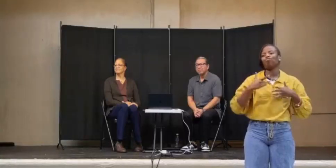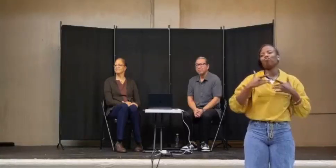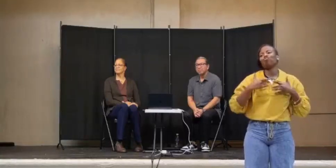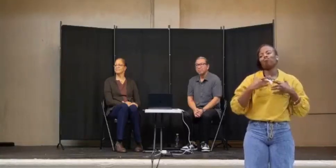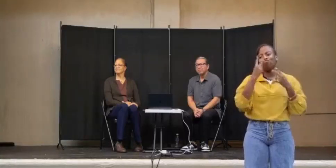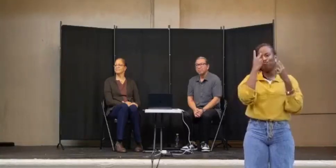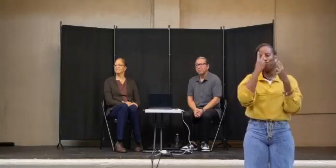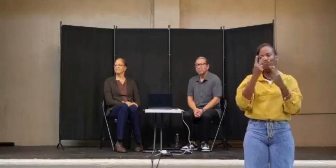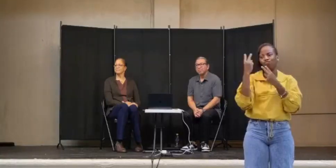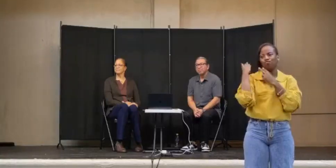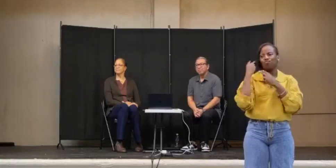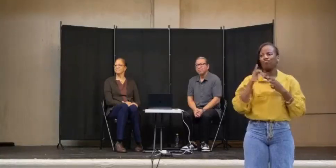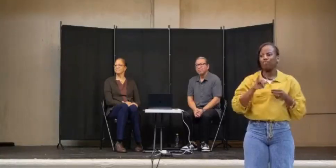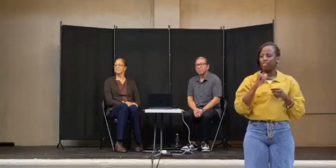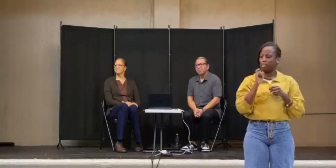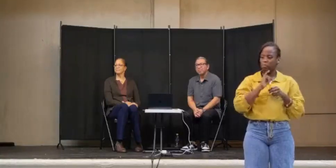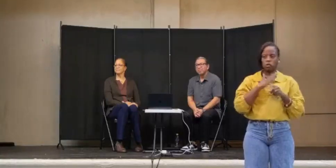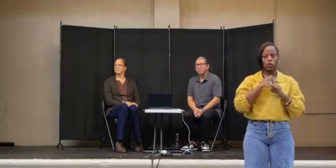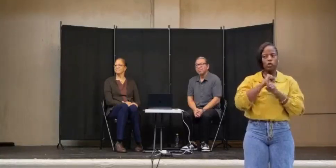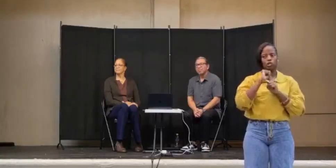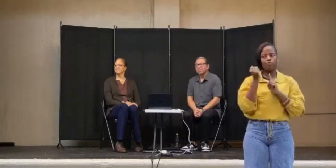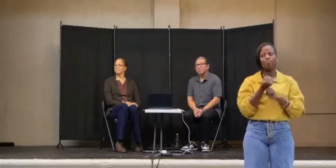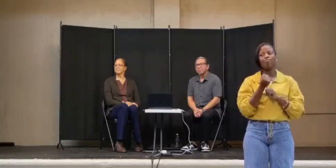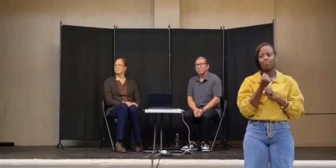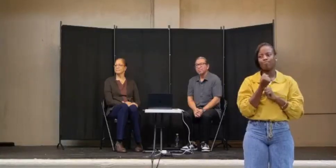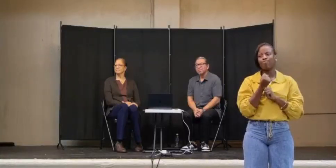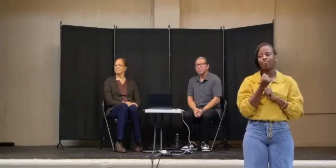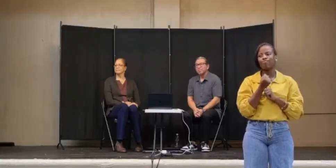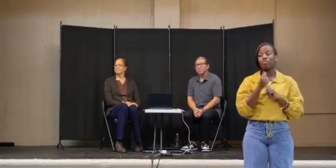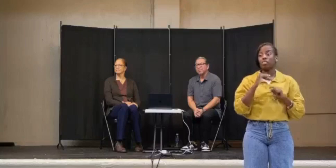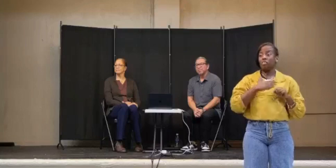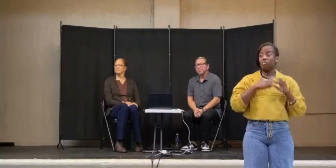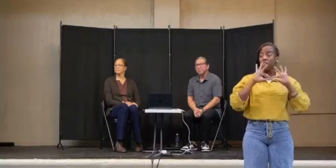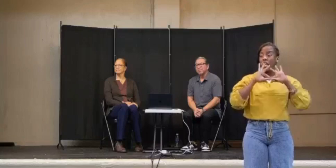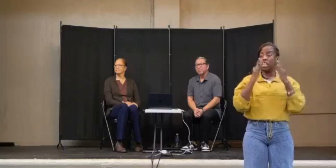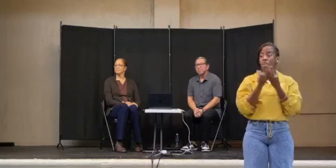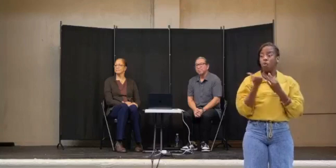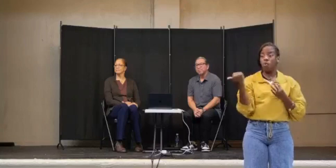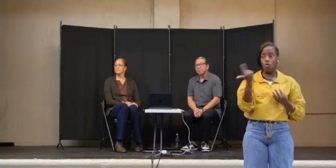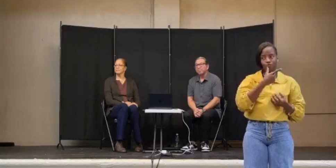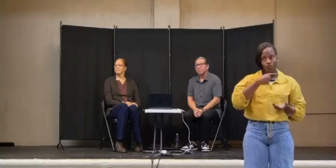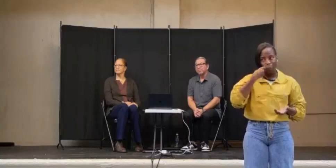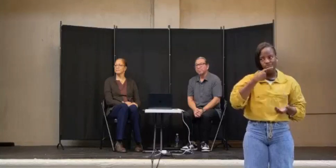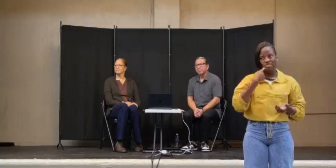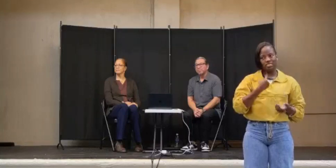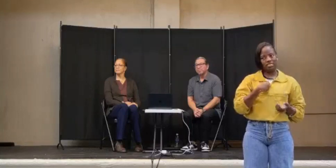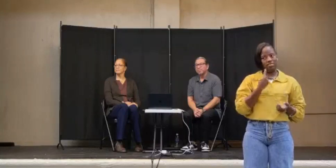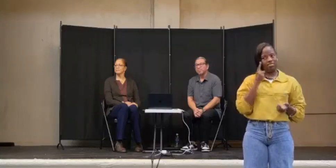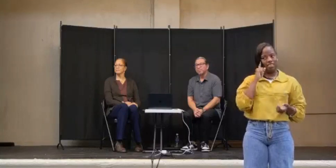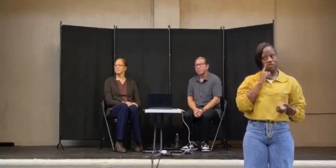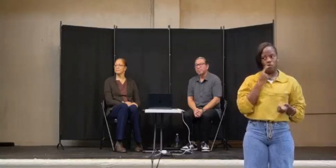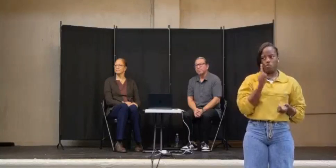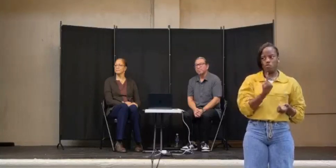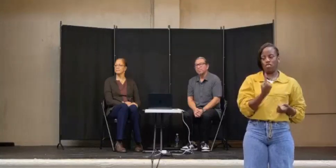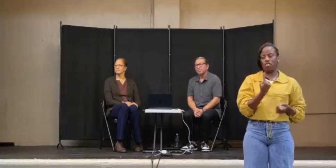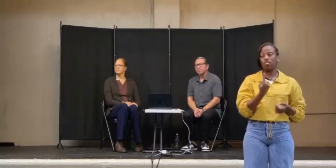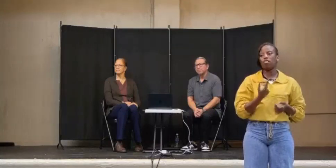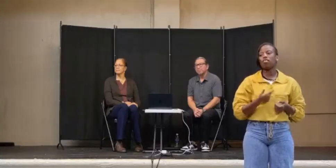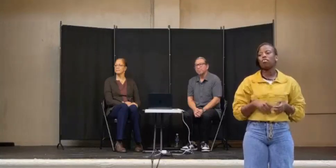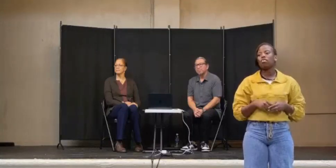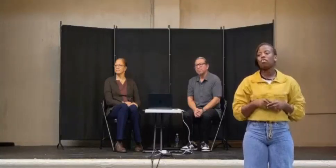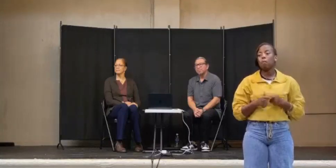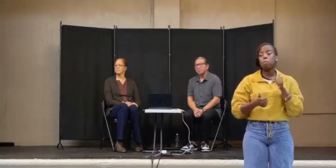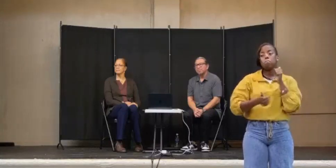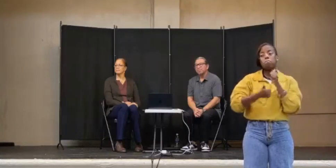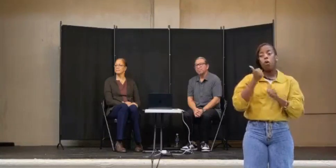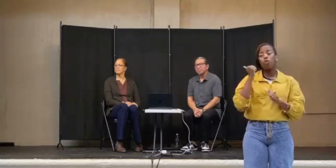And really, I feel very touched by your presentation. Looking back on my life, I've had many of the similar experiences. I'm the